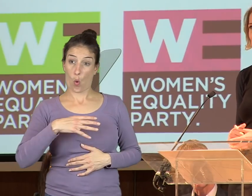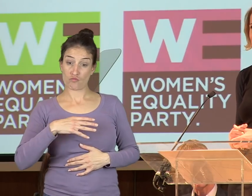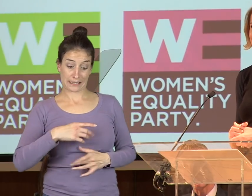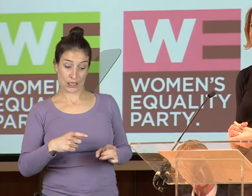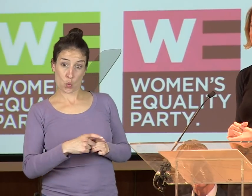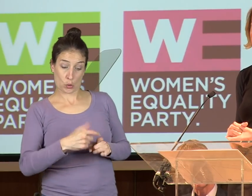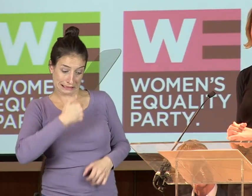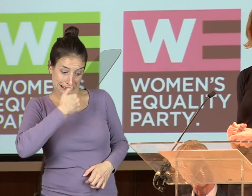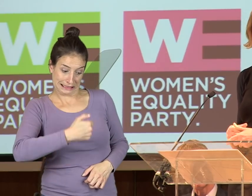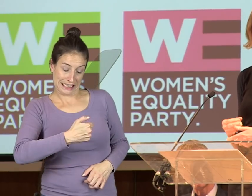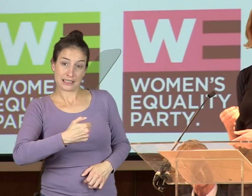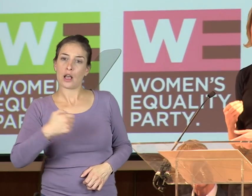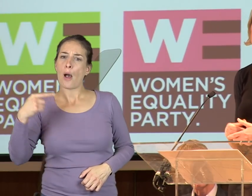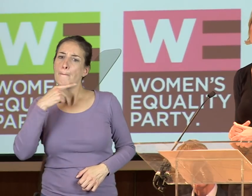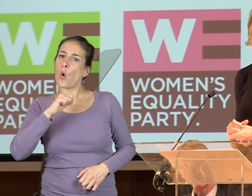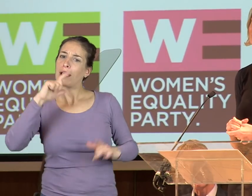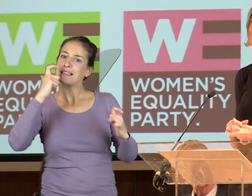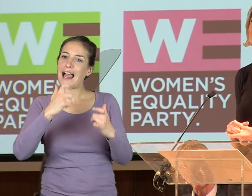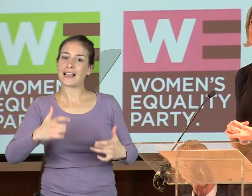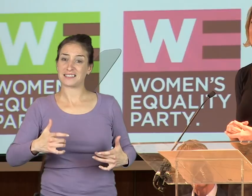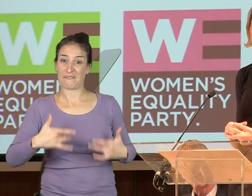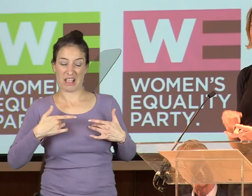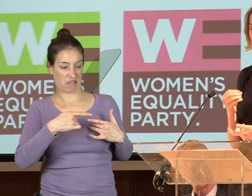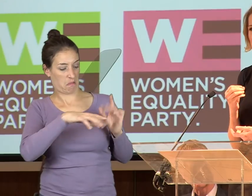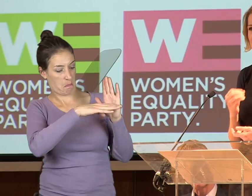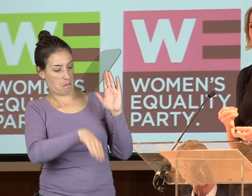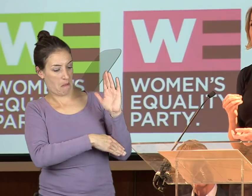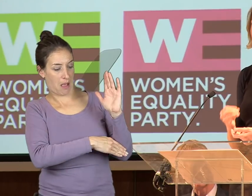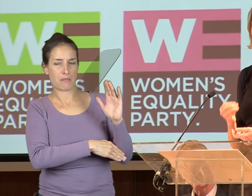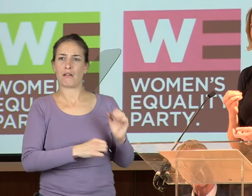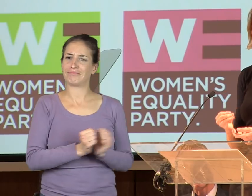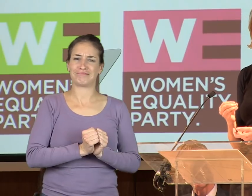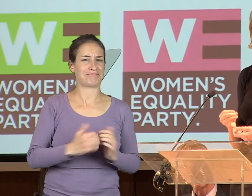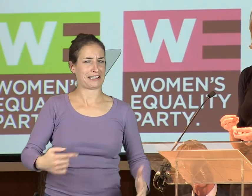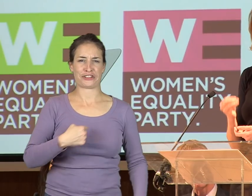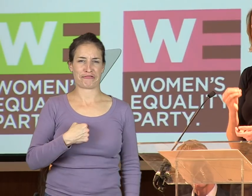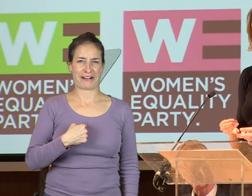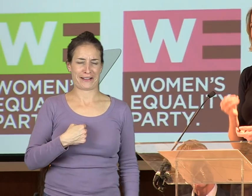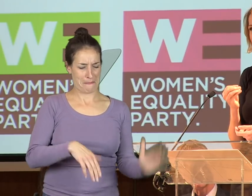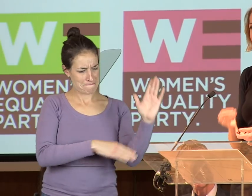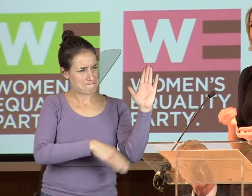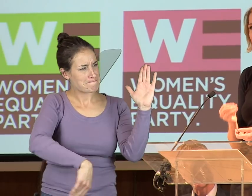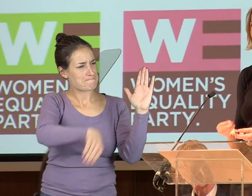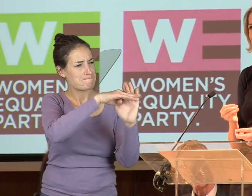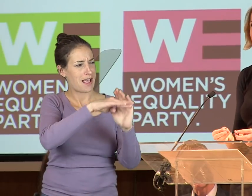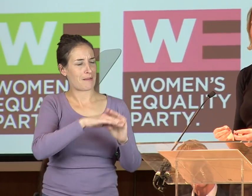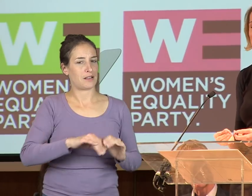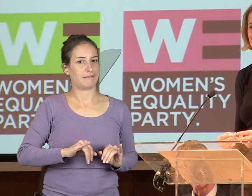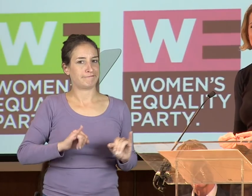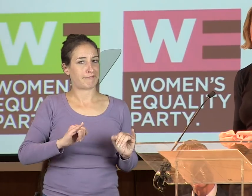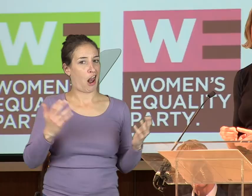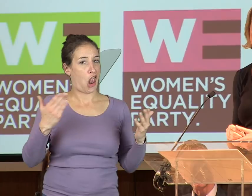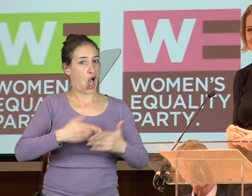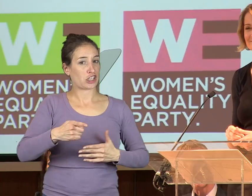I don't. I think she's first class, even though she did wake me up 3 times last night to check it was today I was doing my big